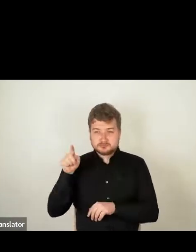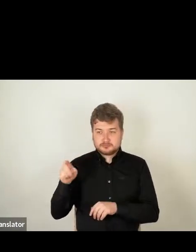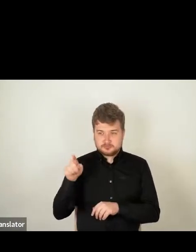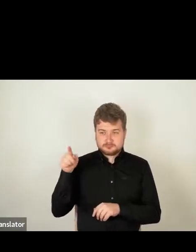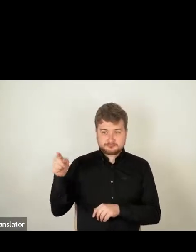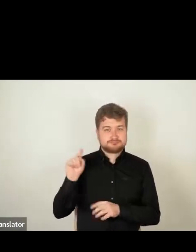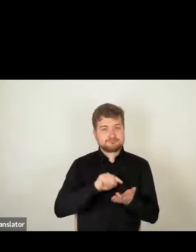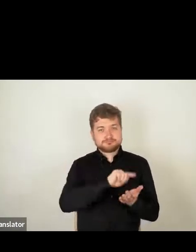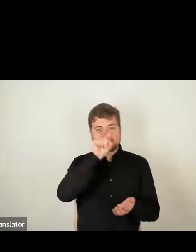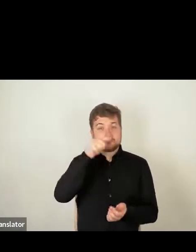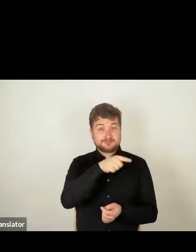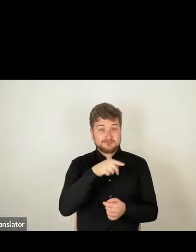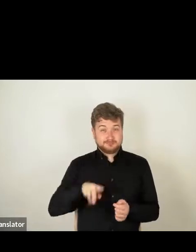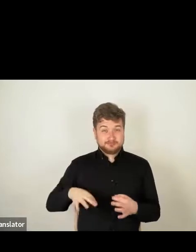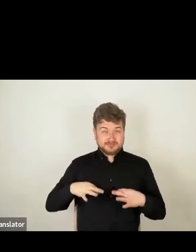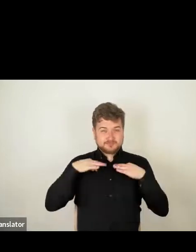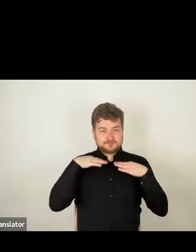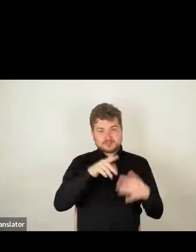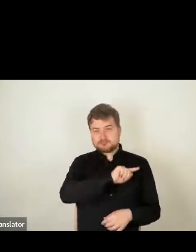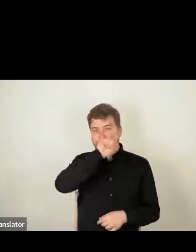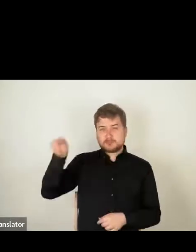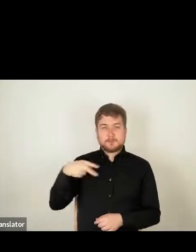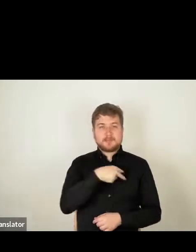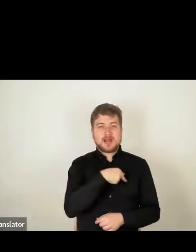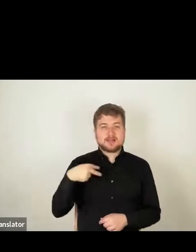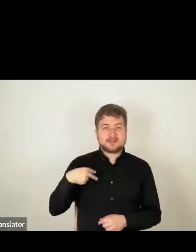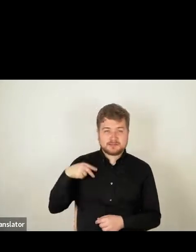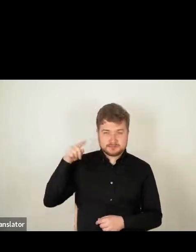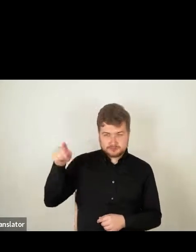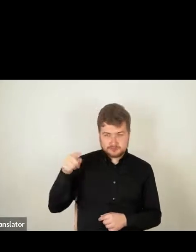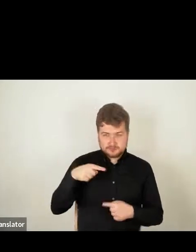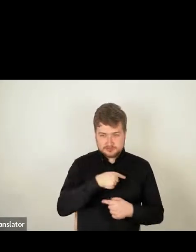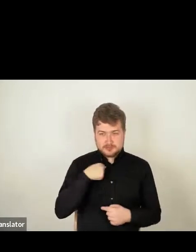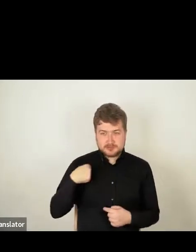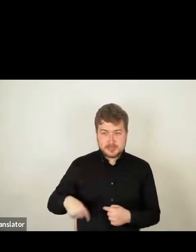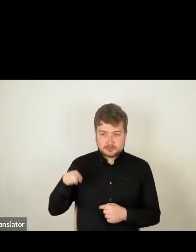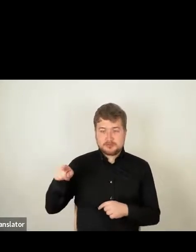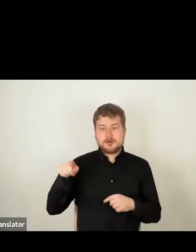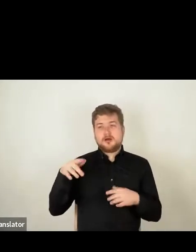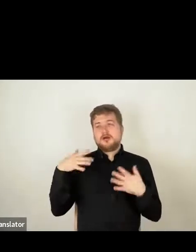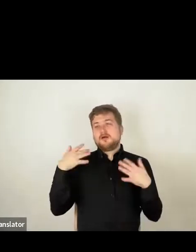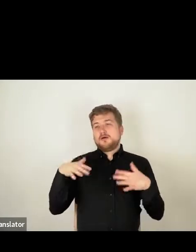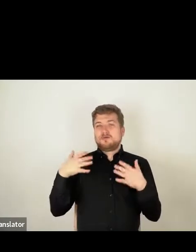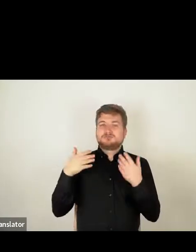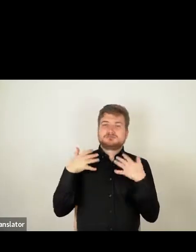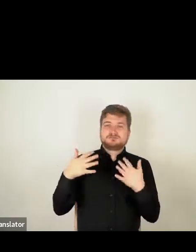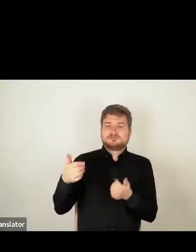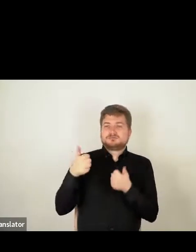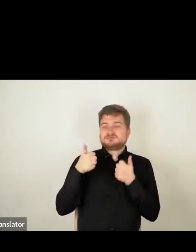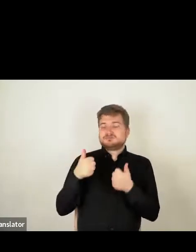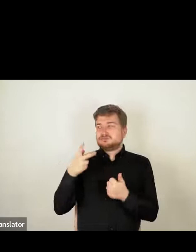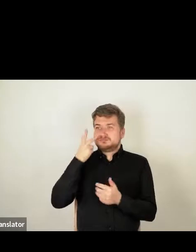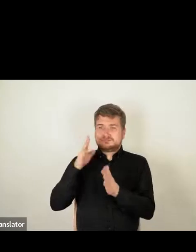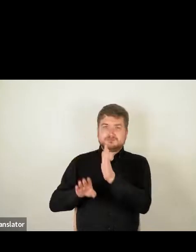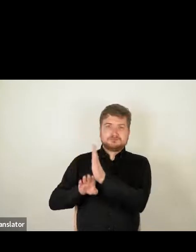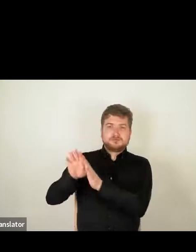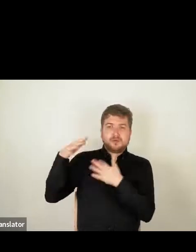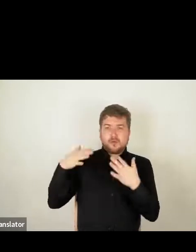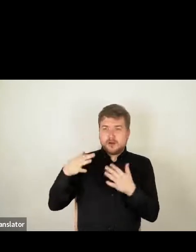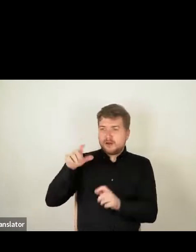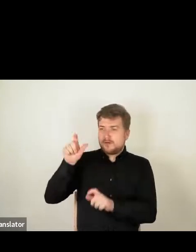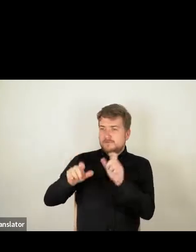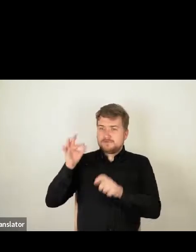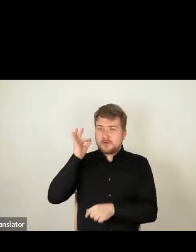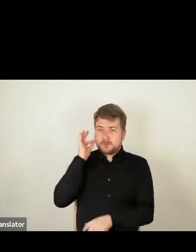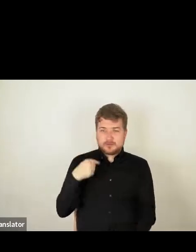back. Everyone thinks that it's wonderful what Beijing began in terms of women's rights, but I always think it's kind of sad.